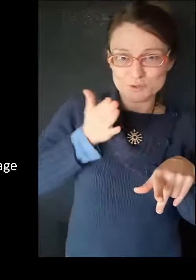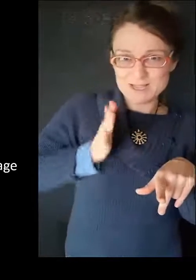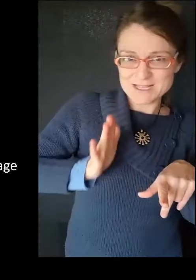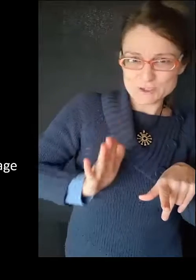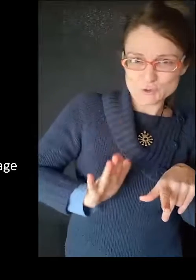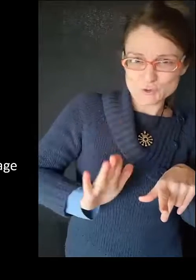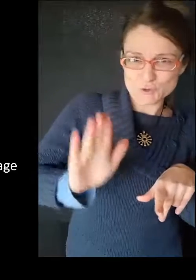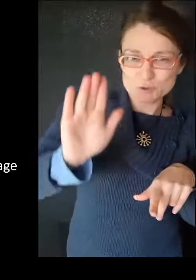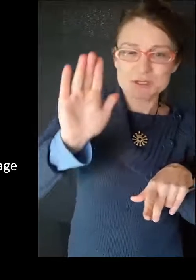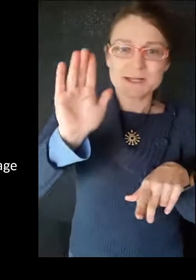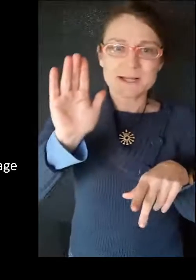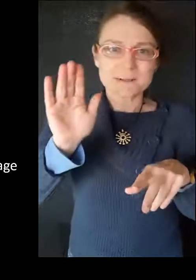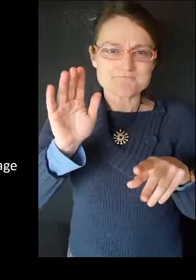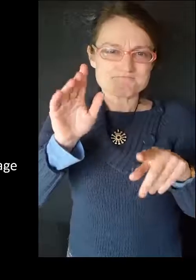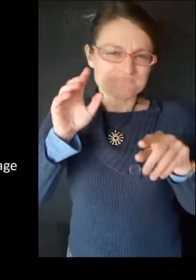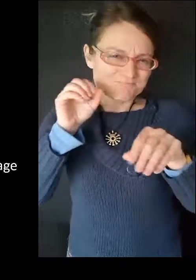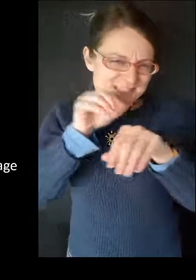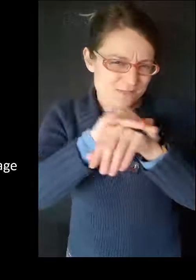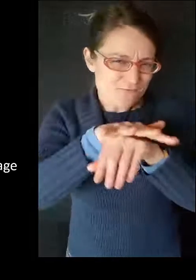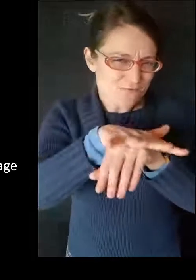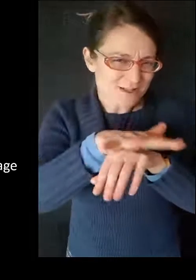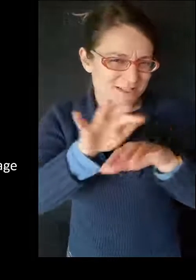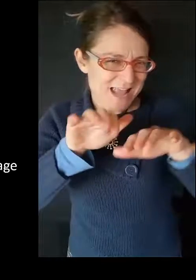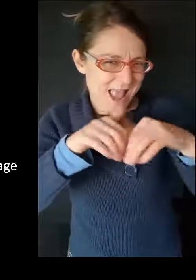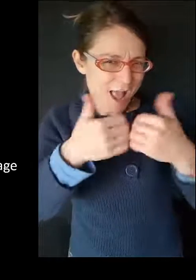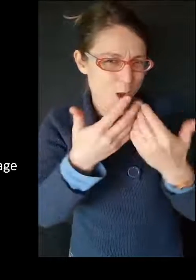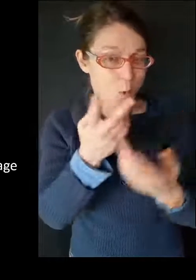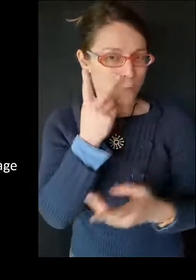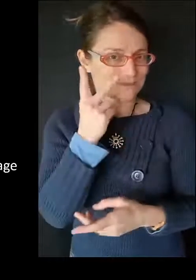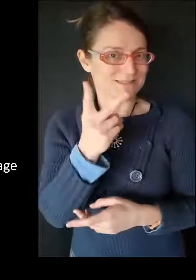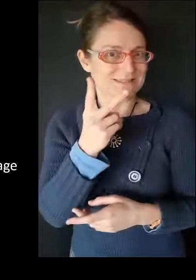At the same time, we also see that the attitudes